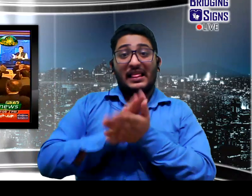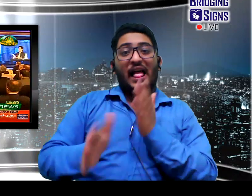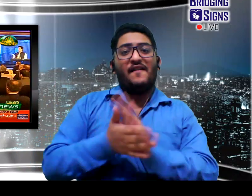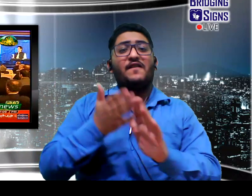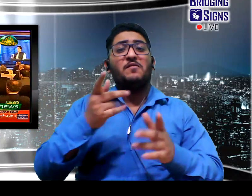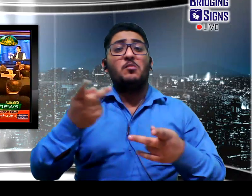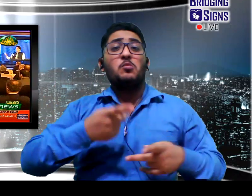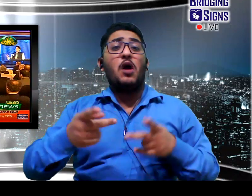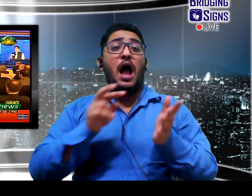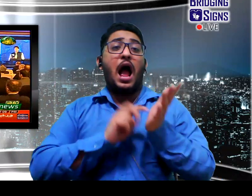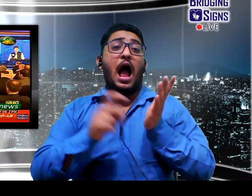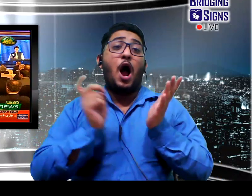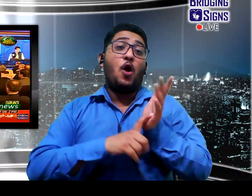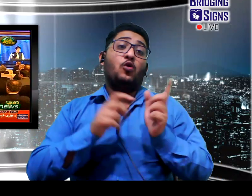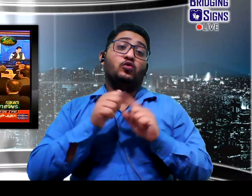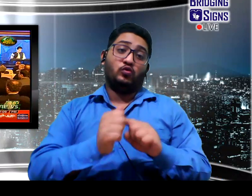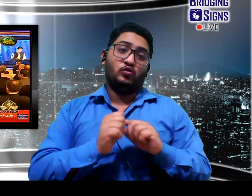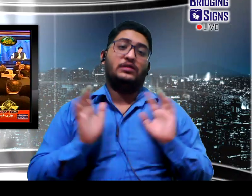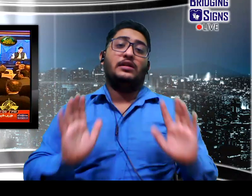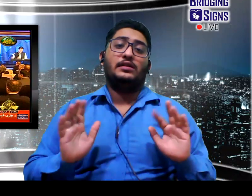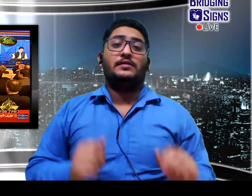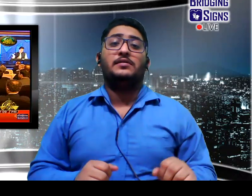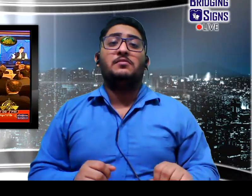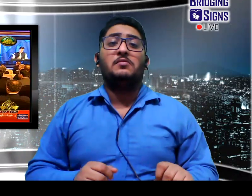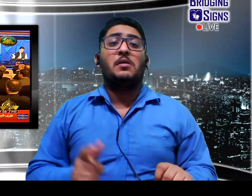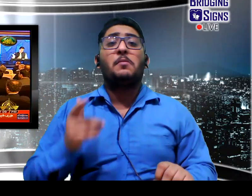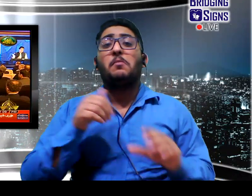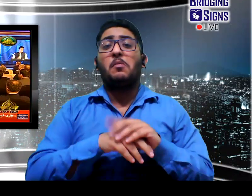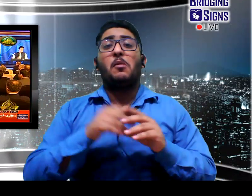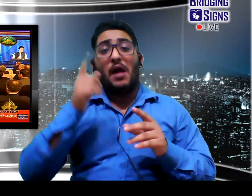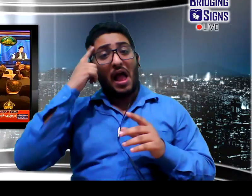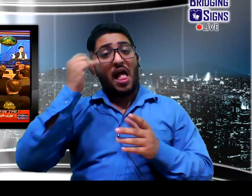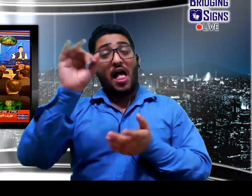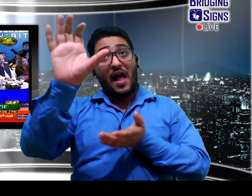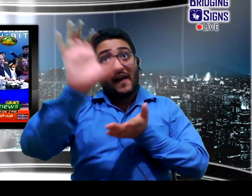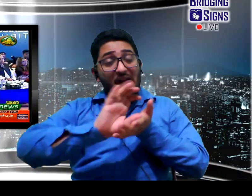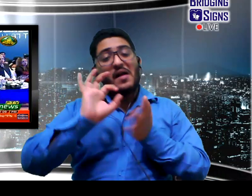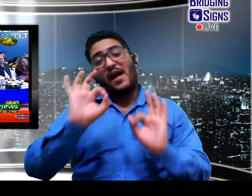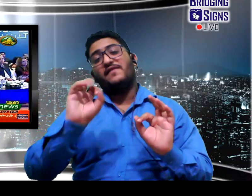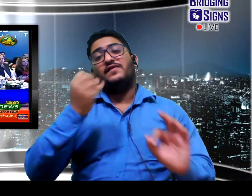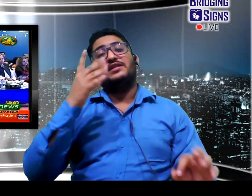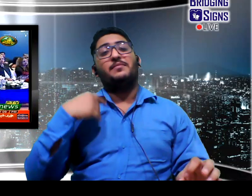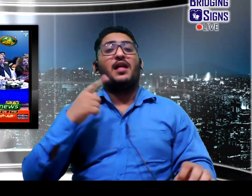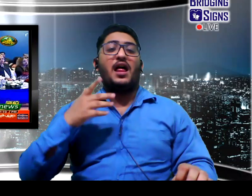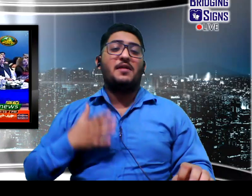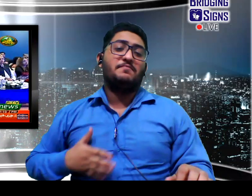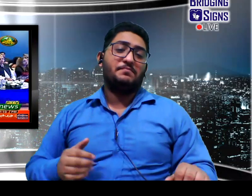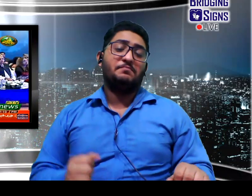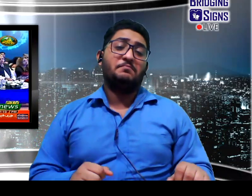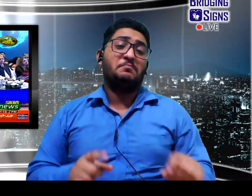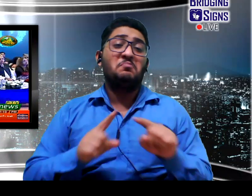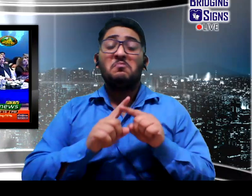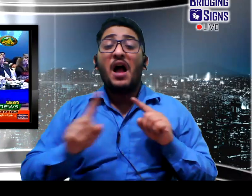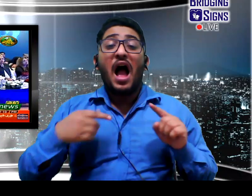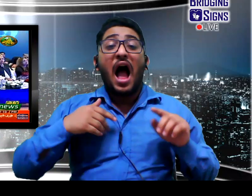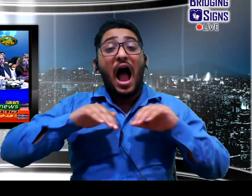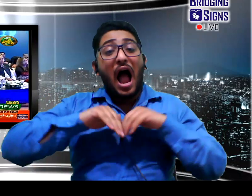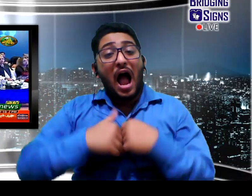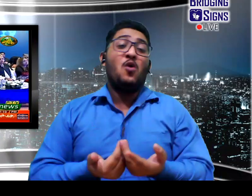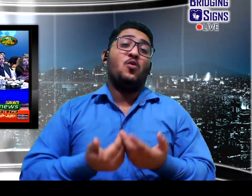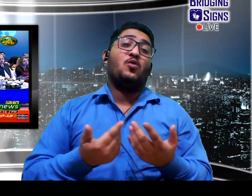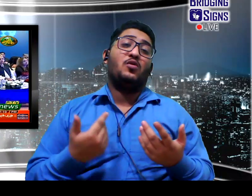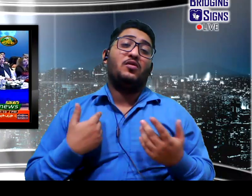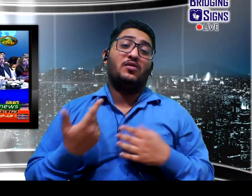of law, it cannot afford to, it cannot invite investment. But the other thing is, how do we